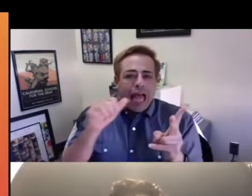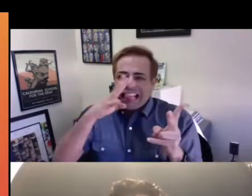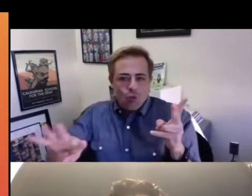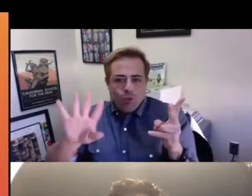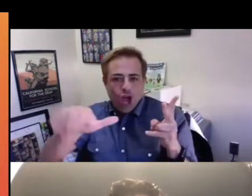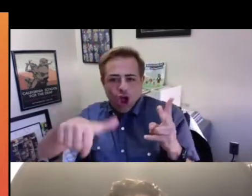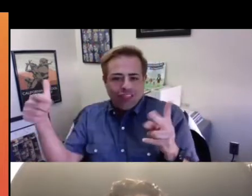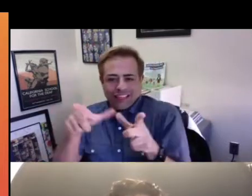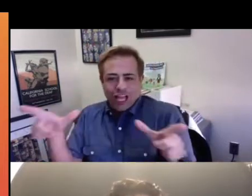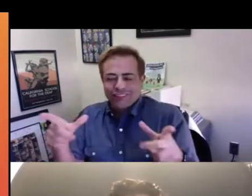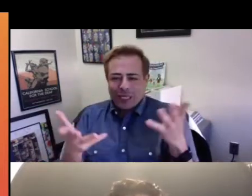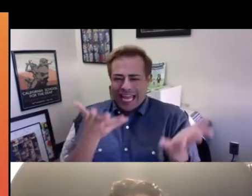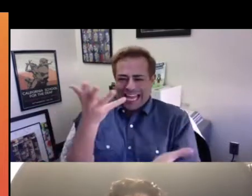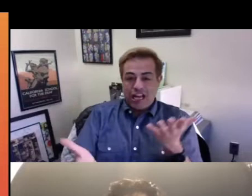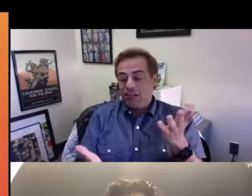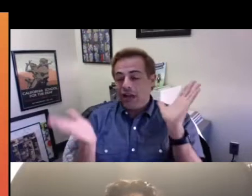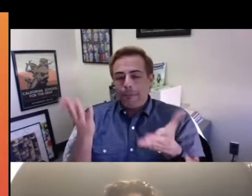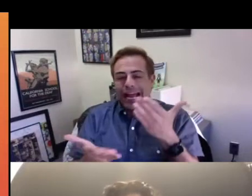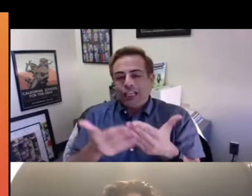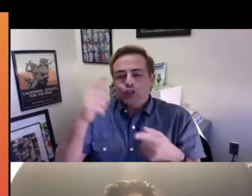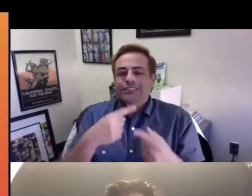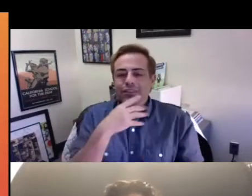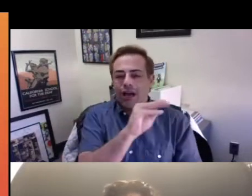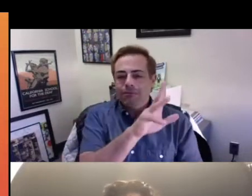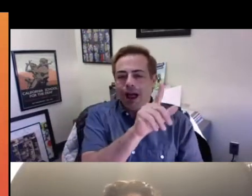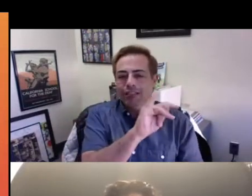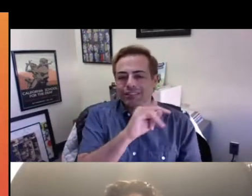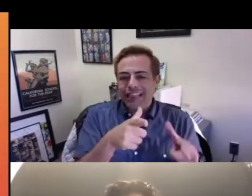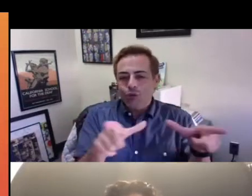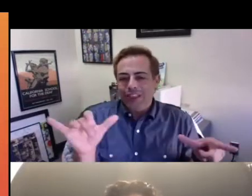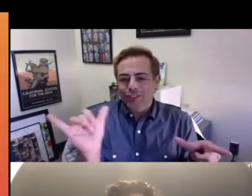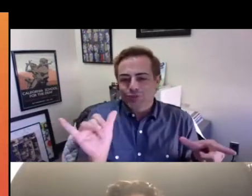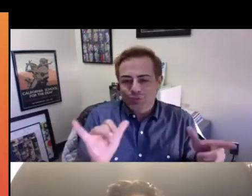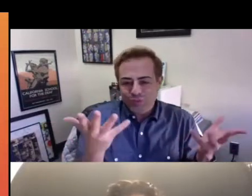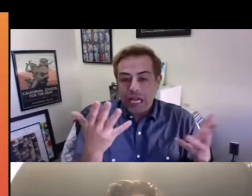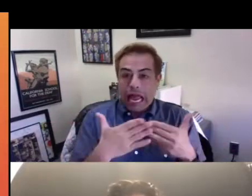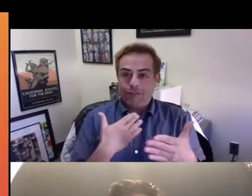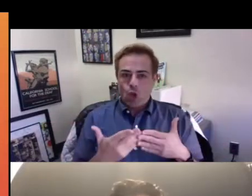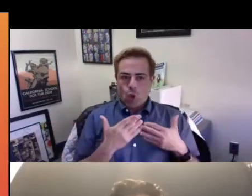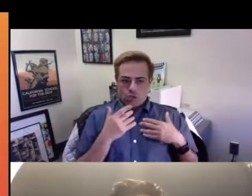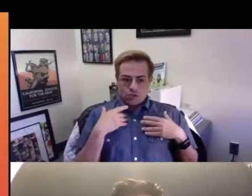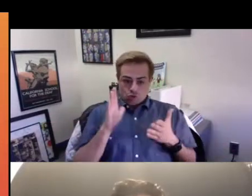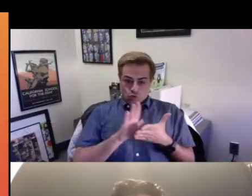used, ASL and English. We don't want to neglect their other languages. So